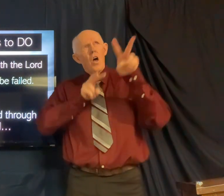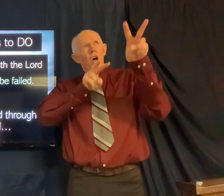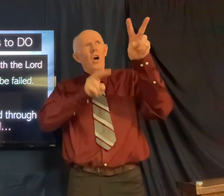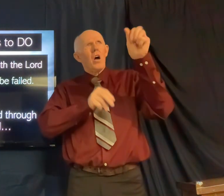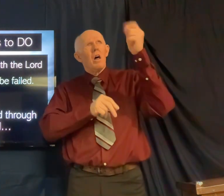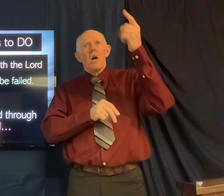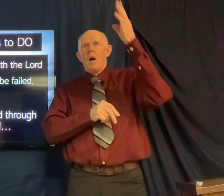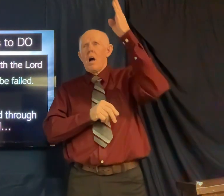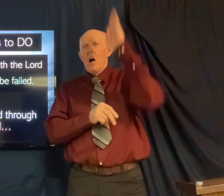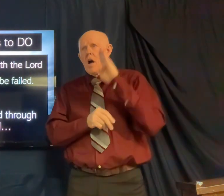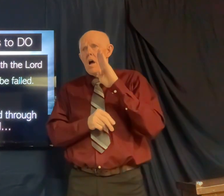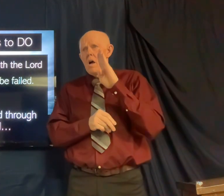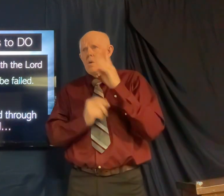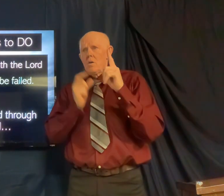Everyone looks at God's word